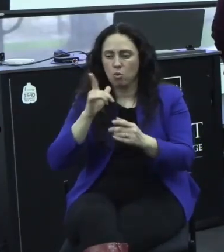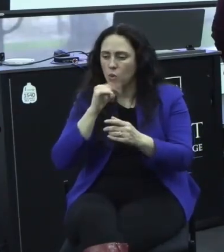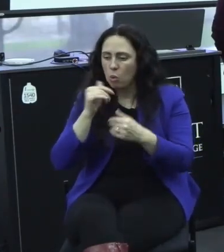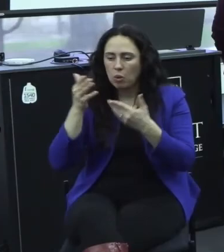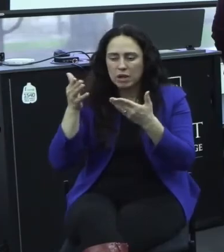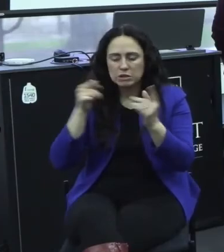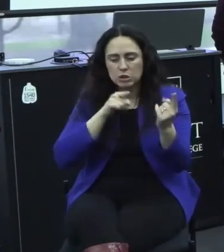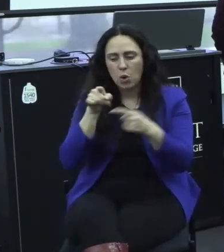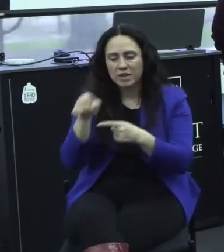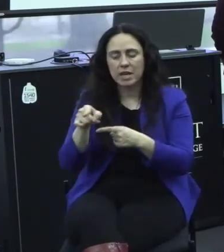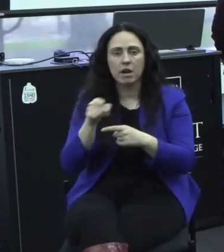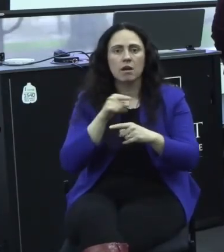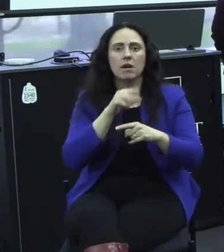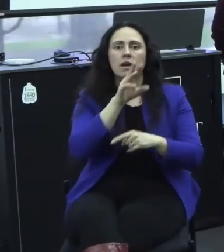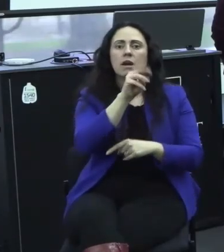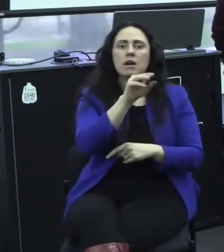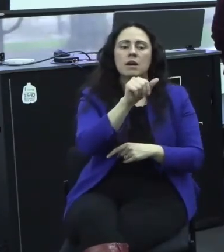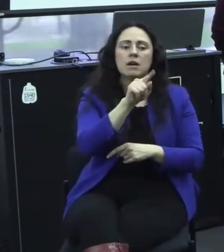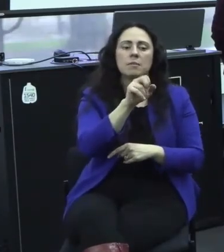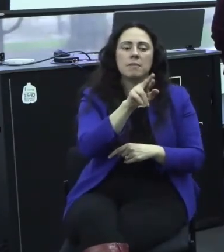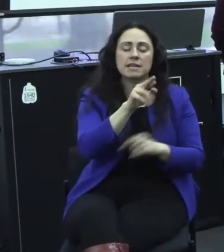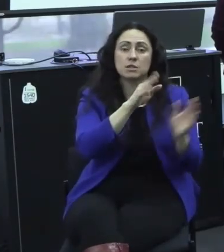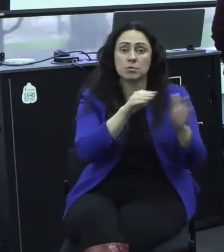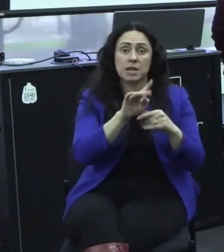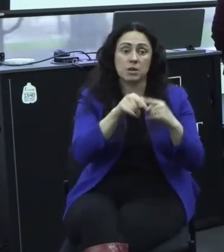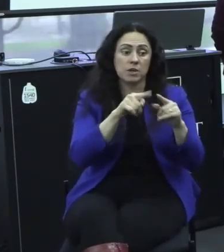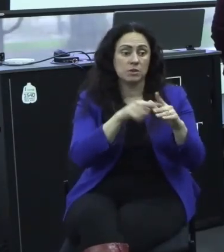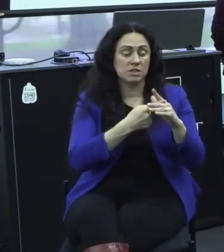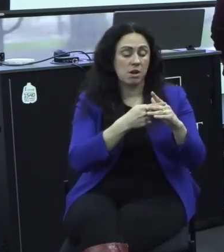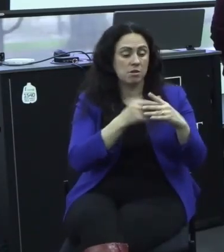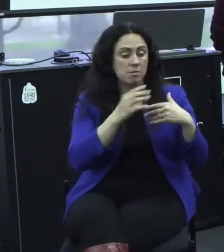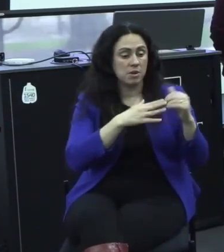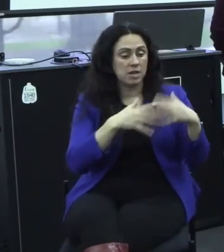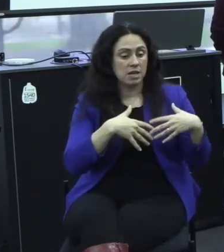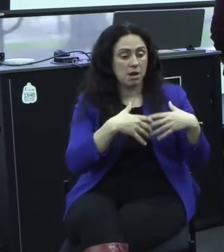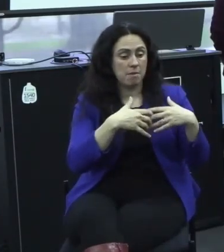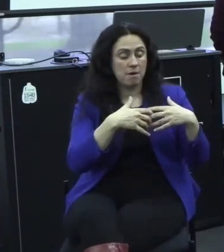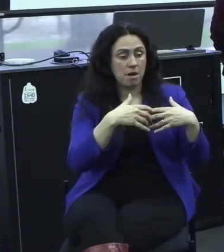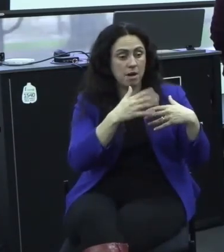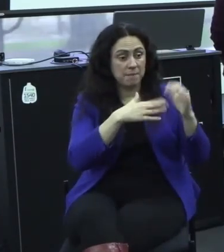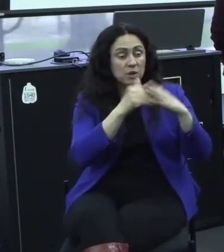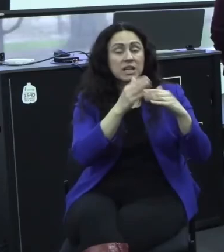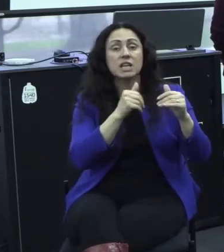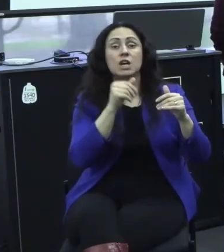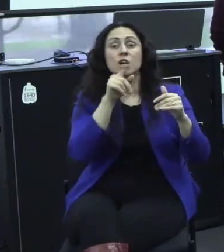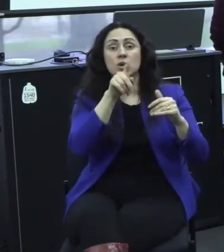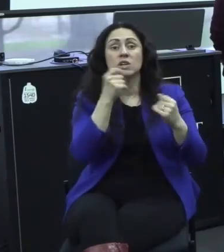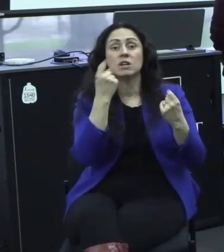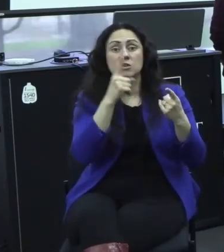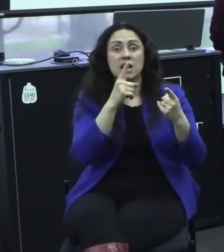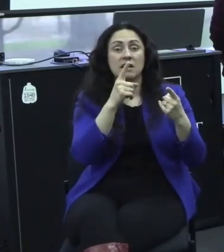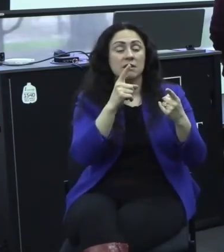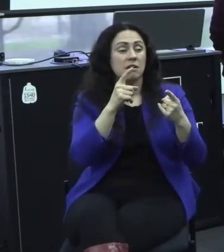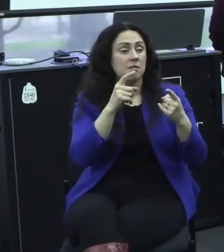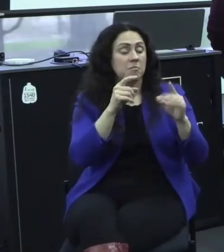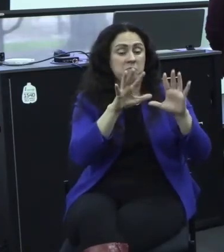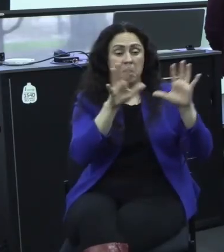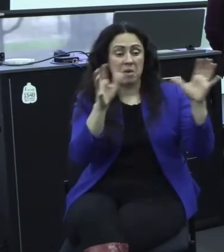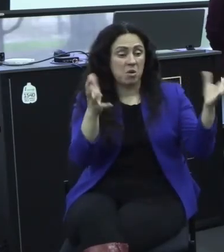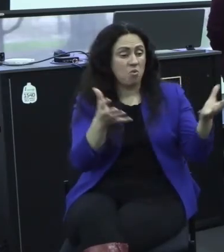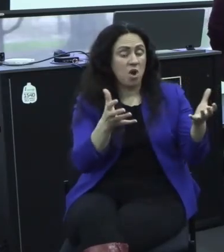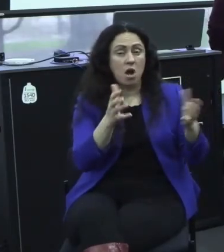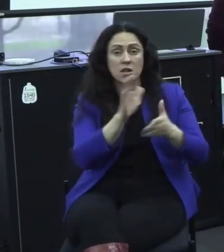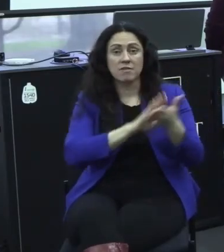is master planning, but literally when you start building a building, you need to understand the big overall of a college,